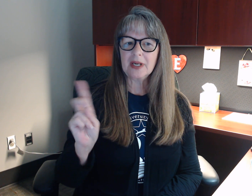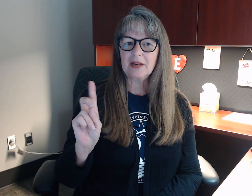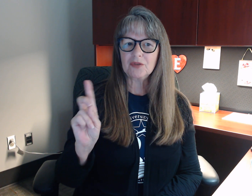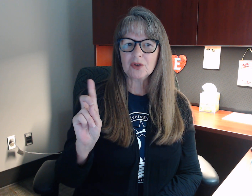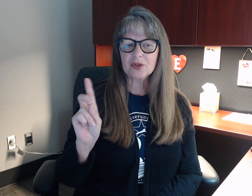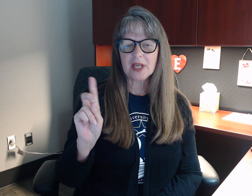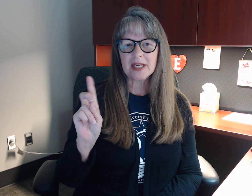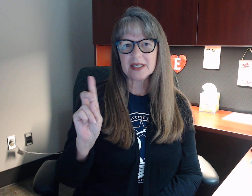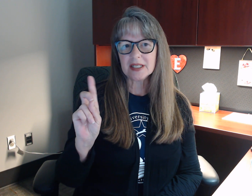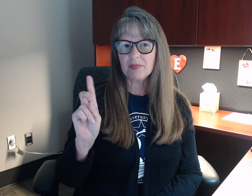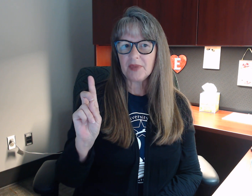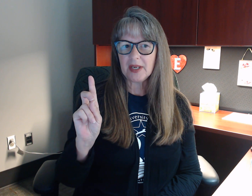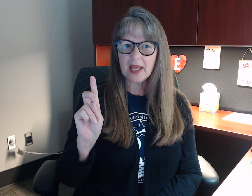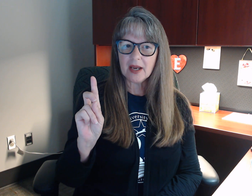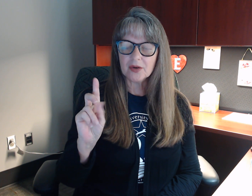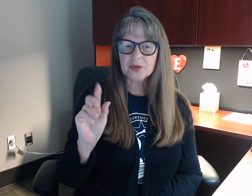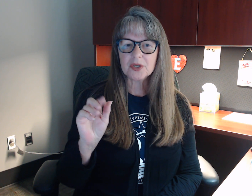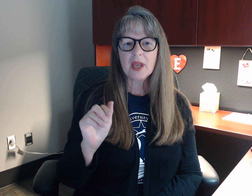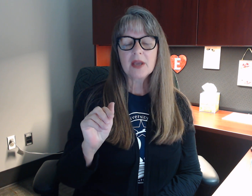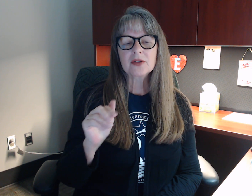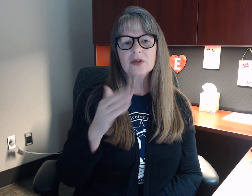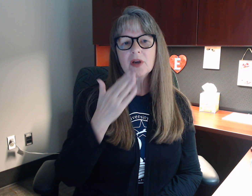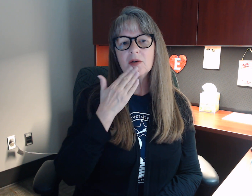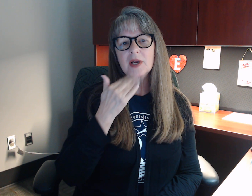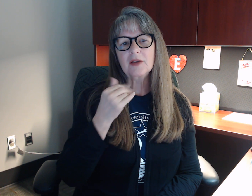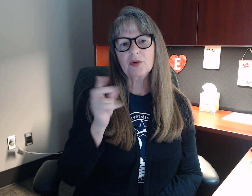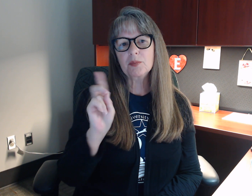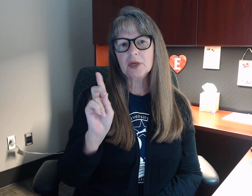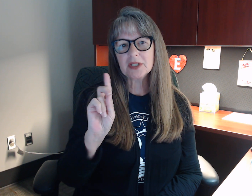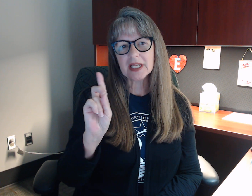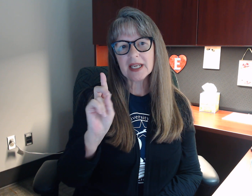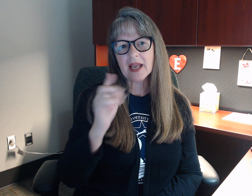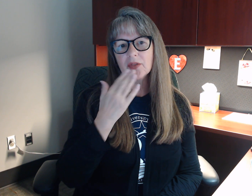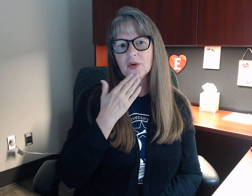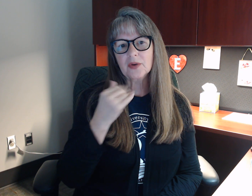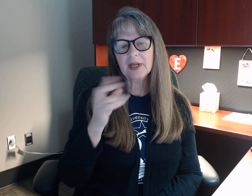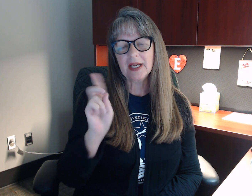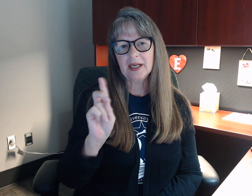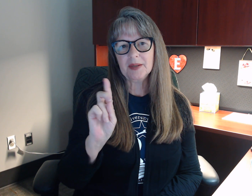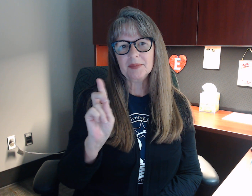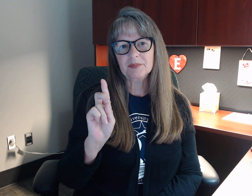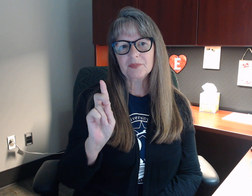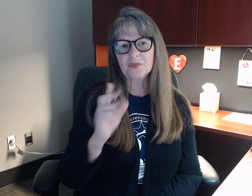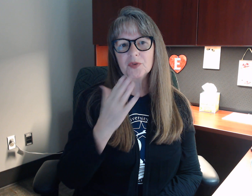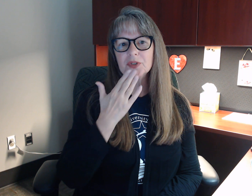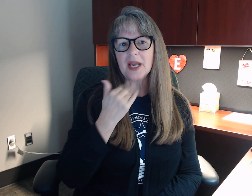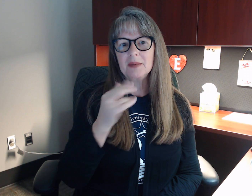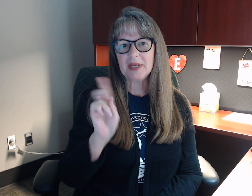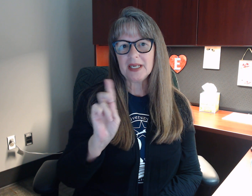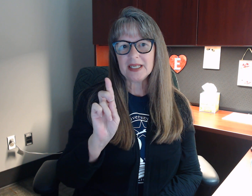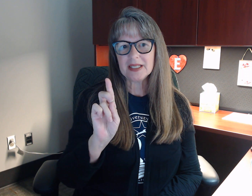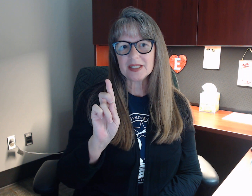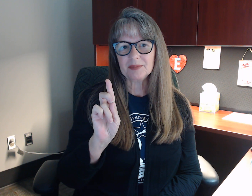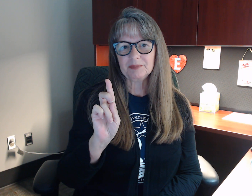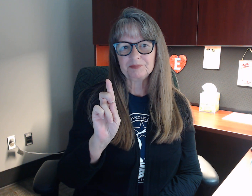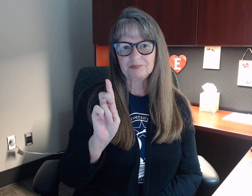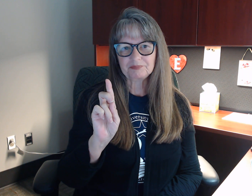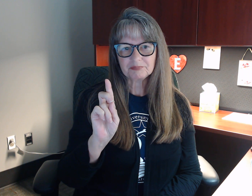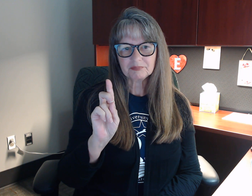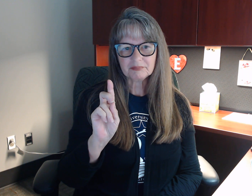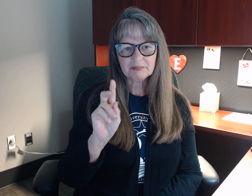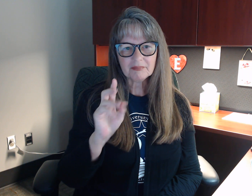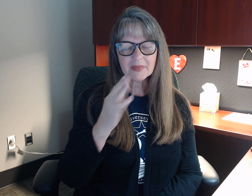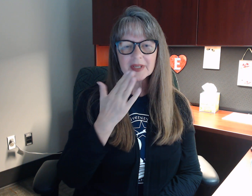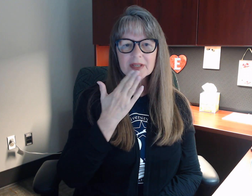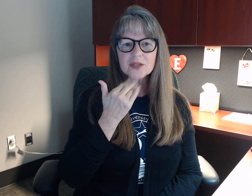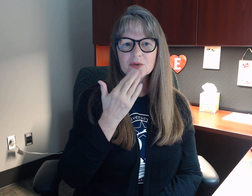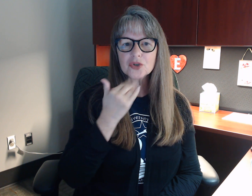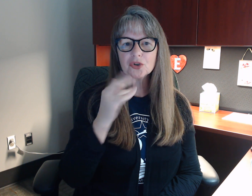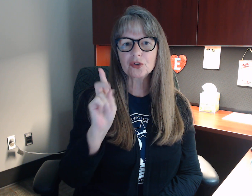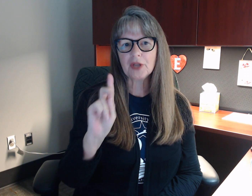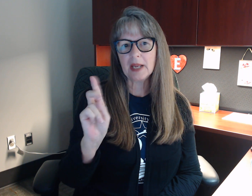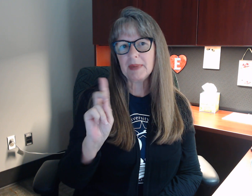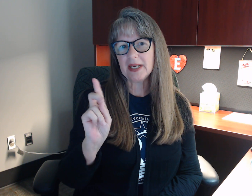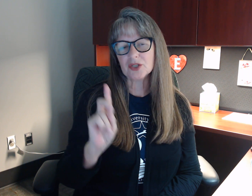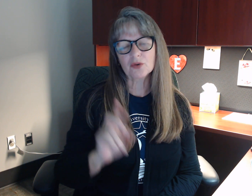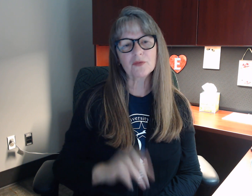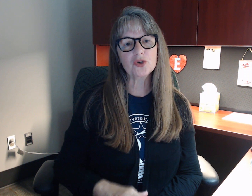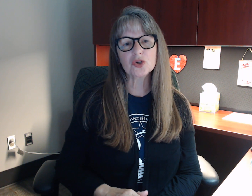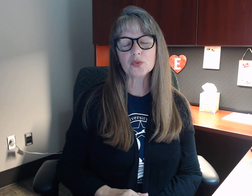they're saying something else. So if you put it together for diabetes. So sugar diabetes. So if you just want to